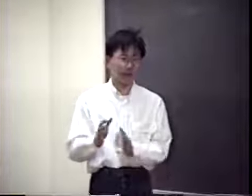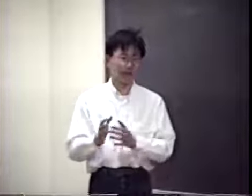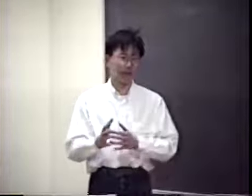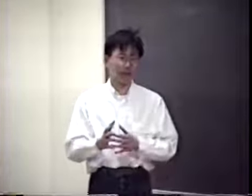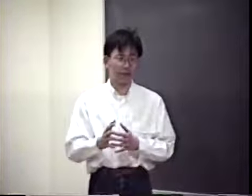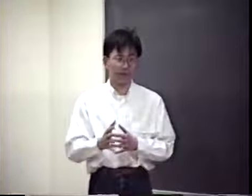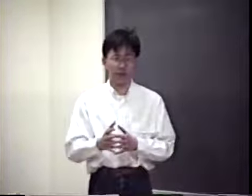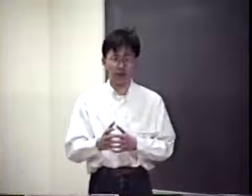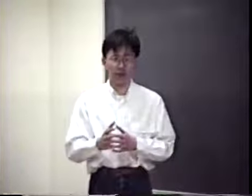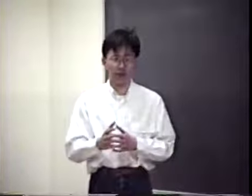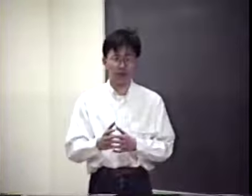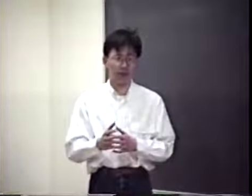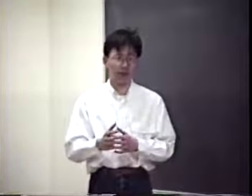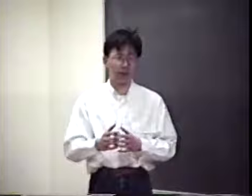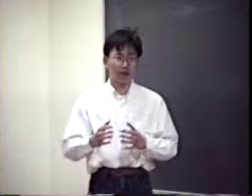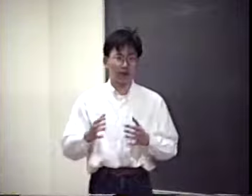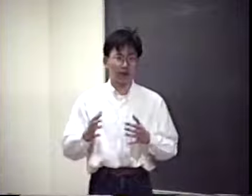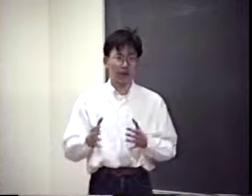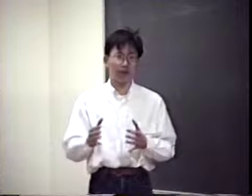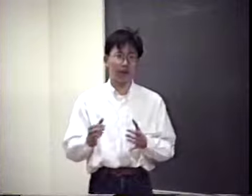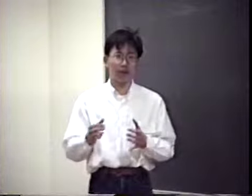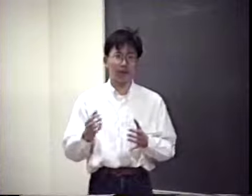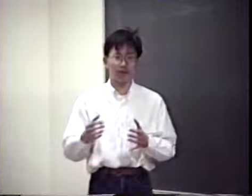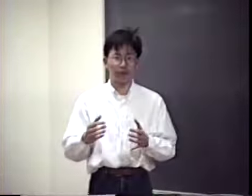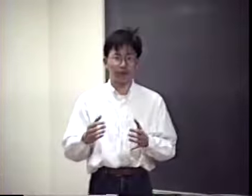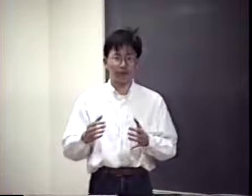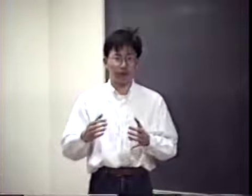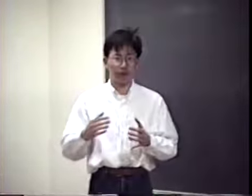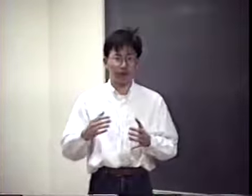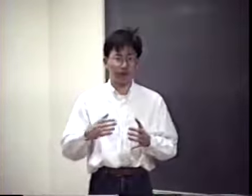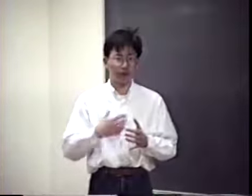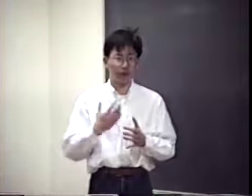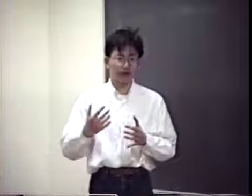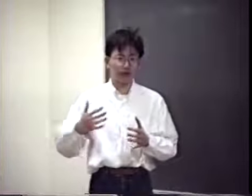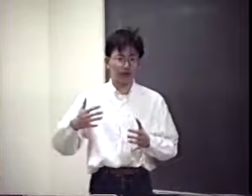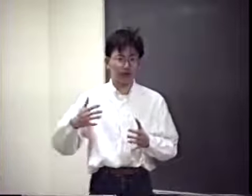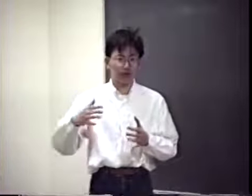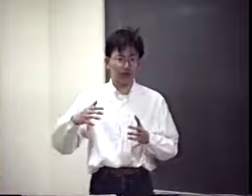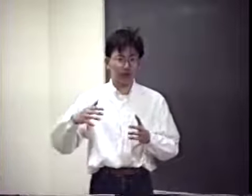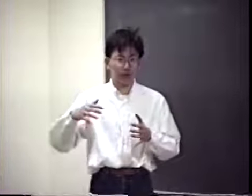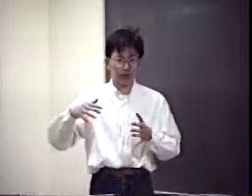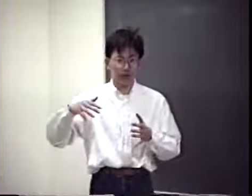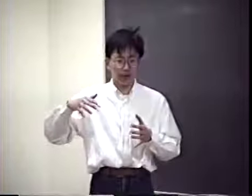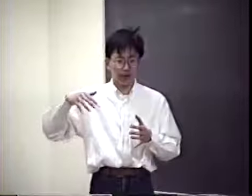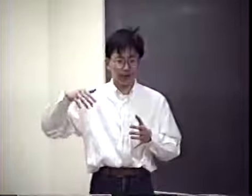same belief with the Chinese to believe we need to